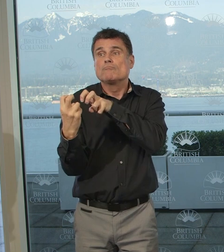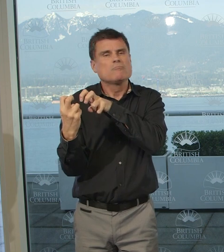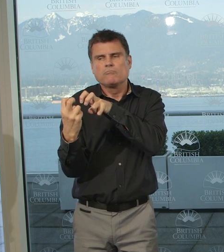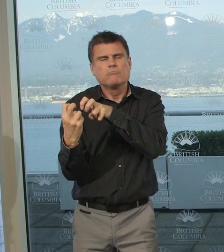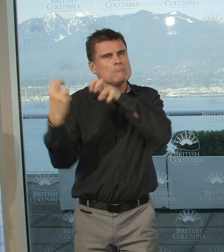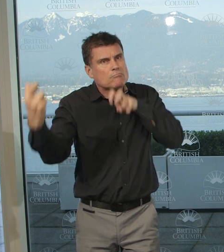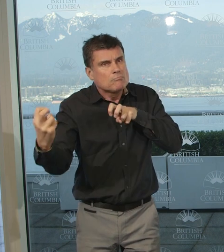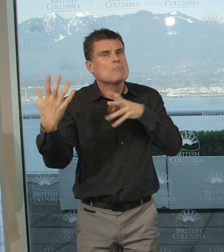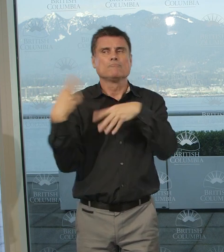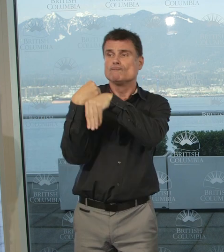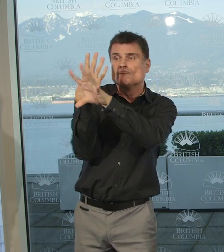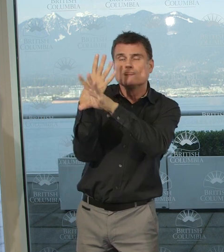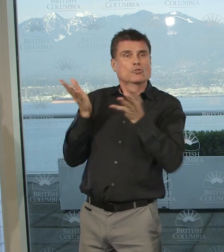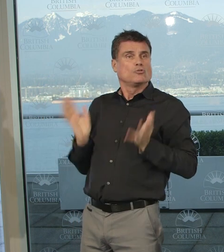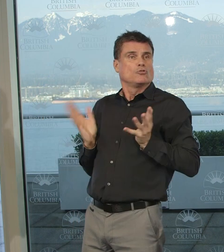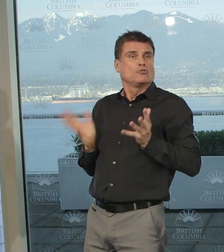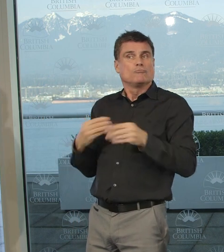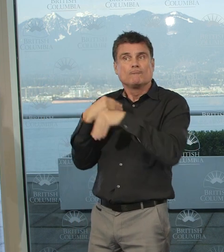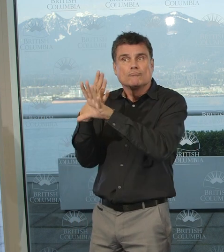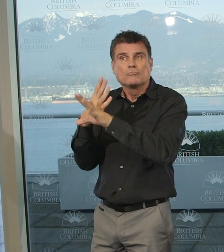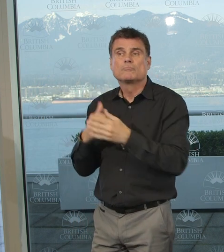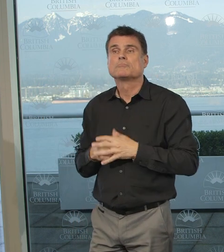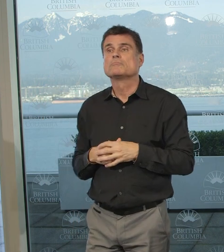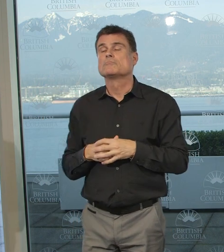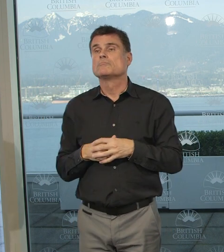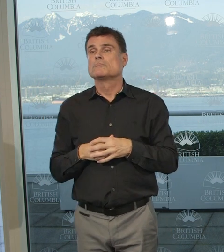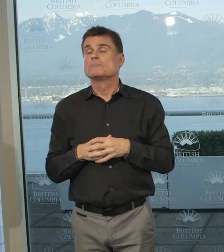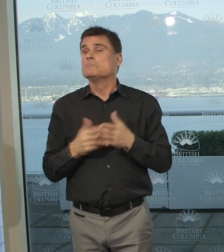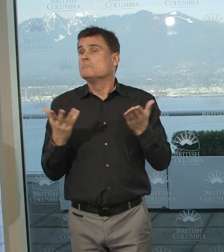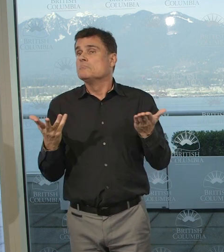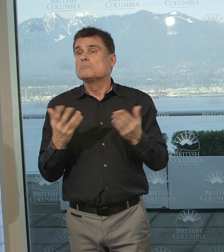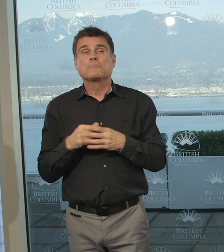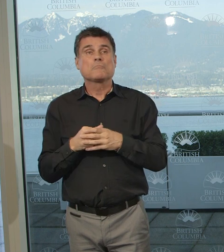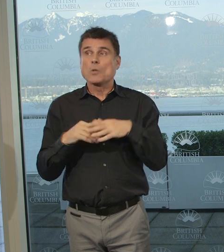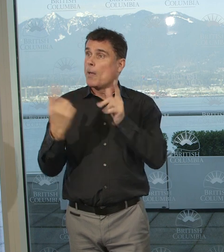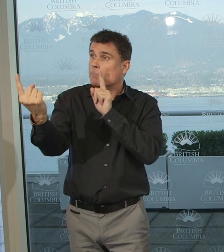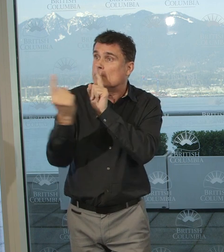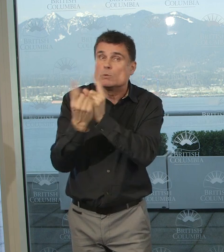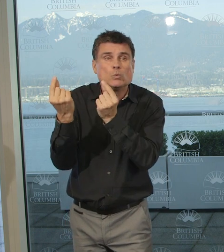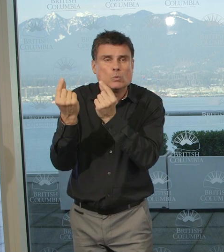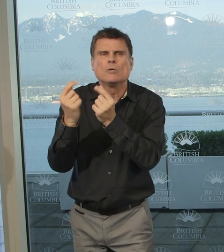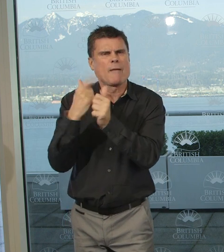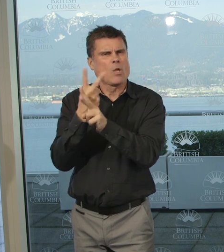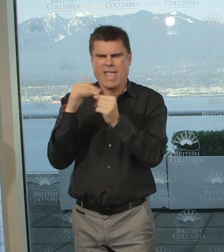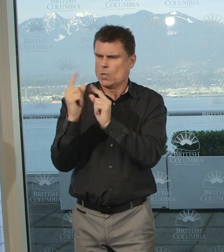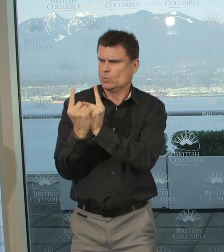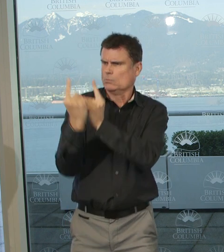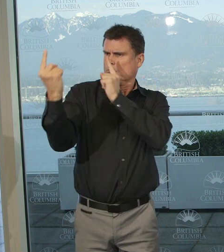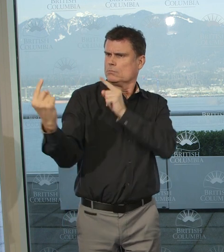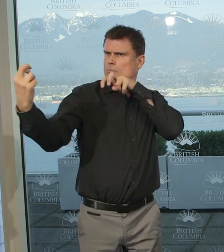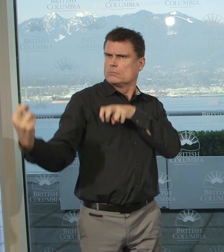entrances, people who are supporting each other, dropping off food, dropping off homemade goodies, taking people's medications to